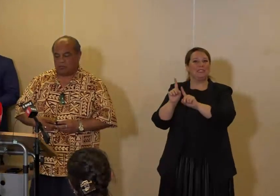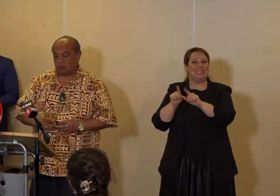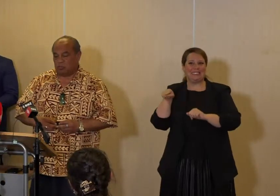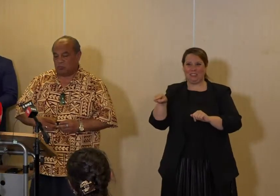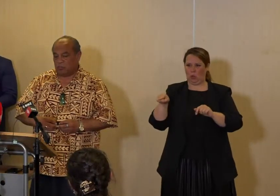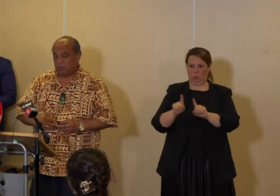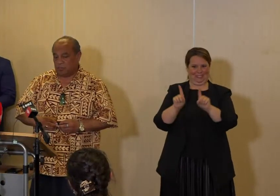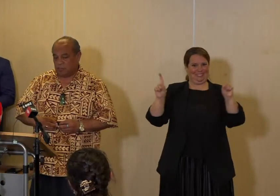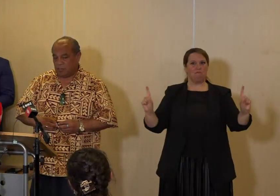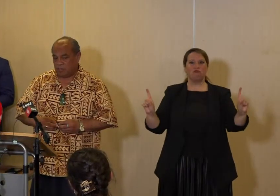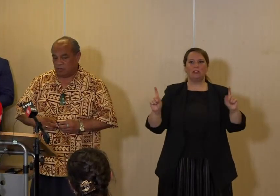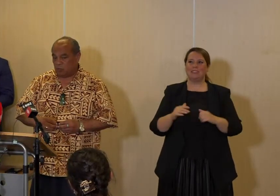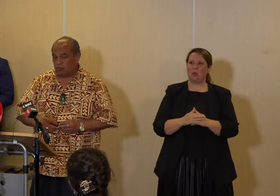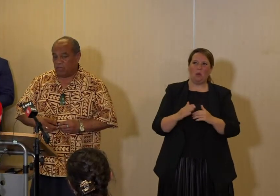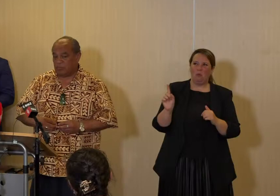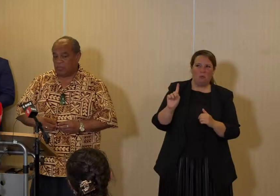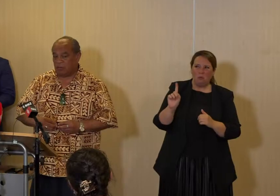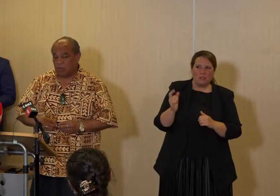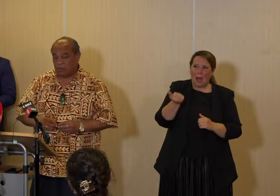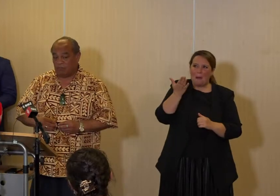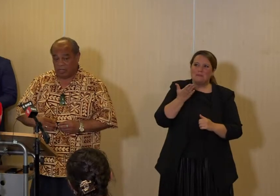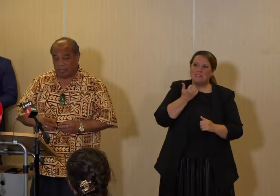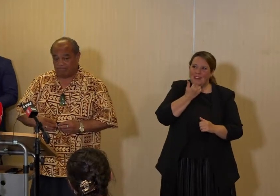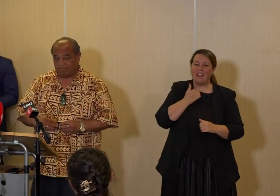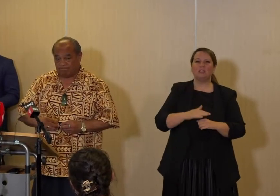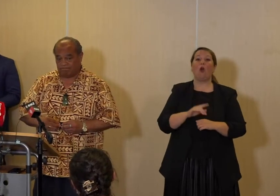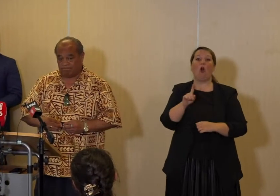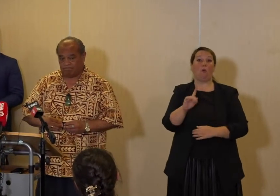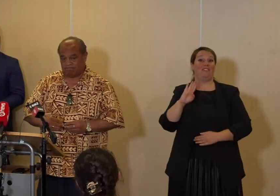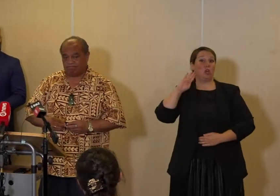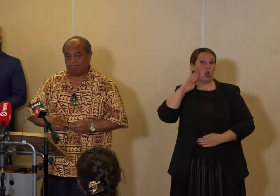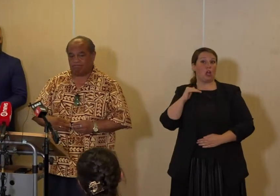the Consul General has said, that the royal family are well and fine.